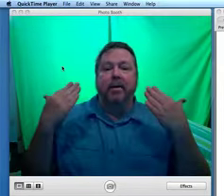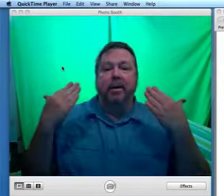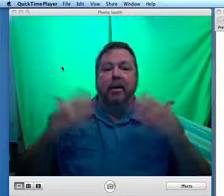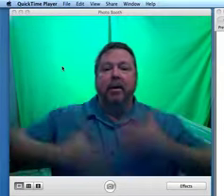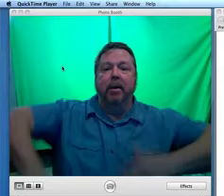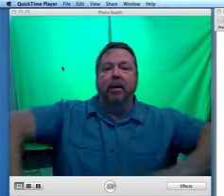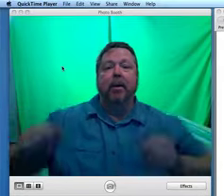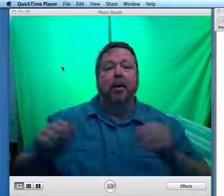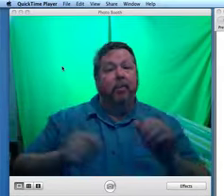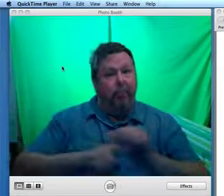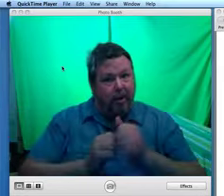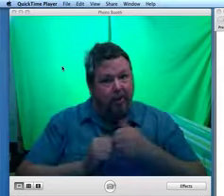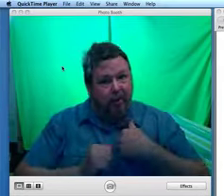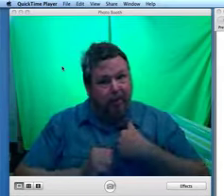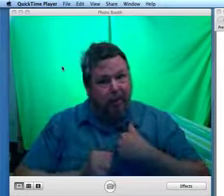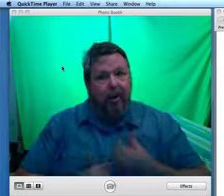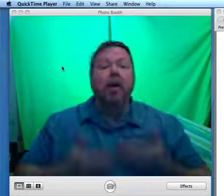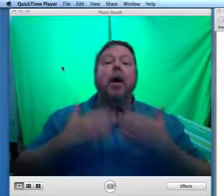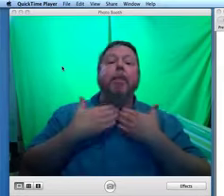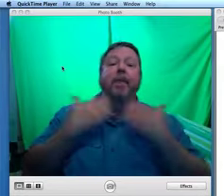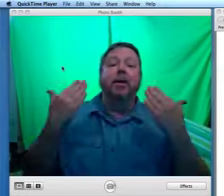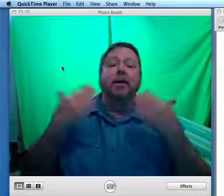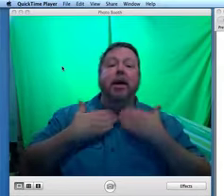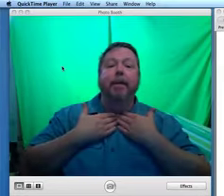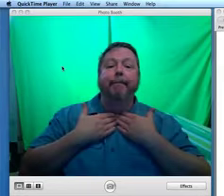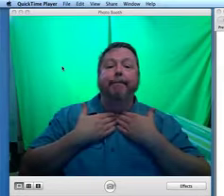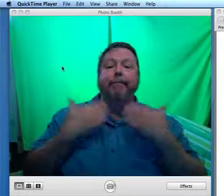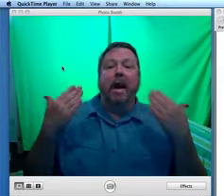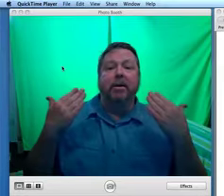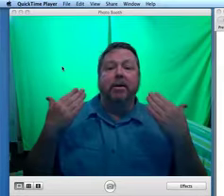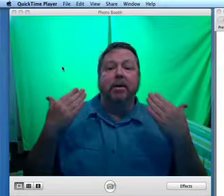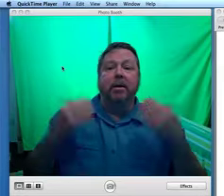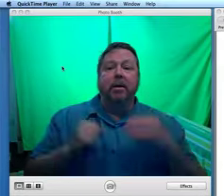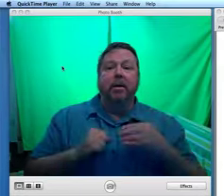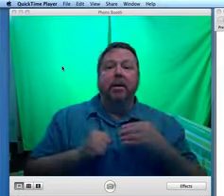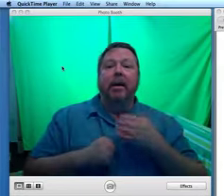mitt, practice with me. Mitt, mat,